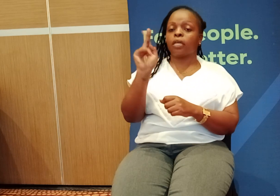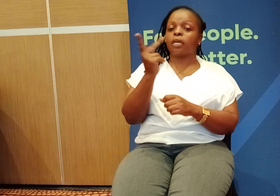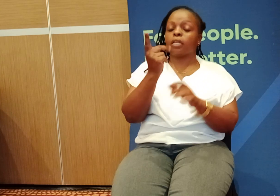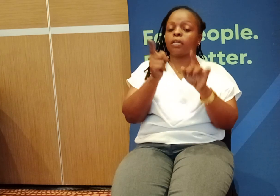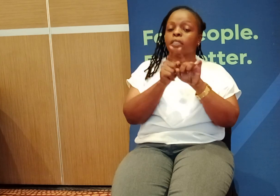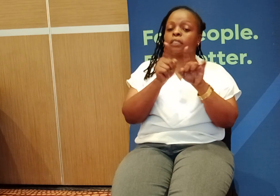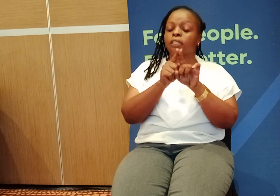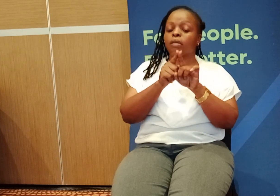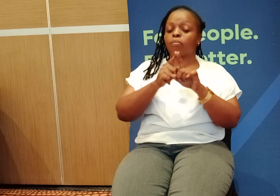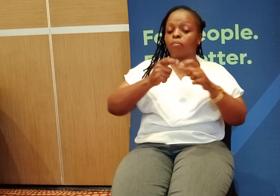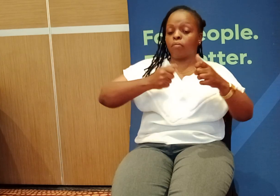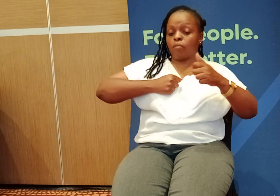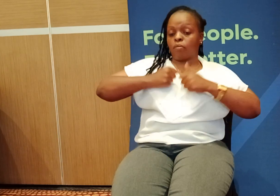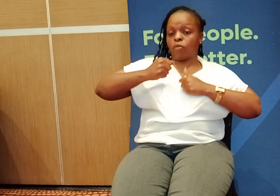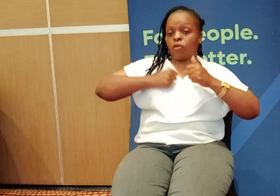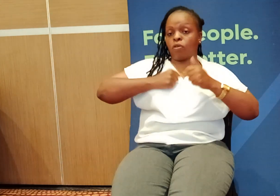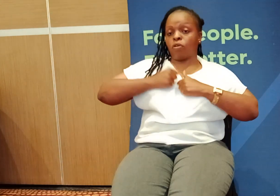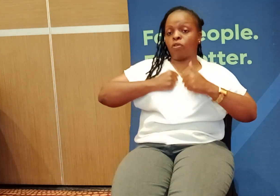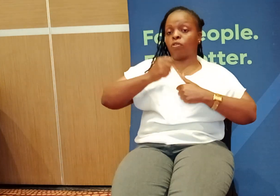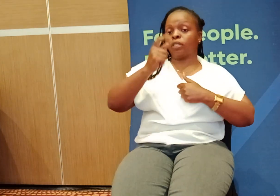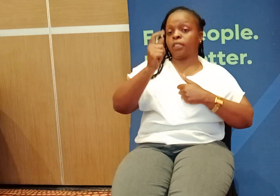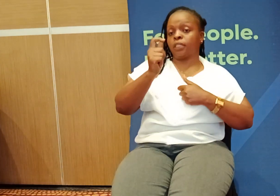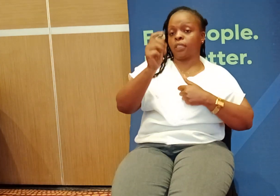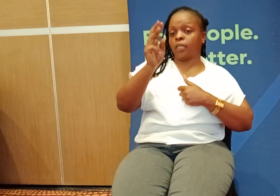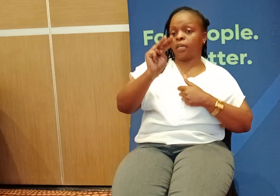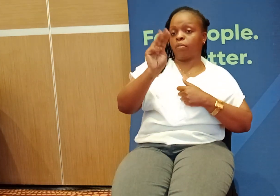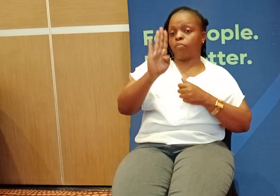TMB. A round of applause for those.